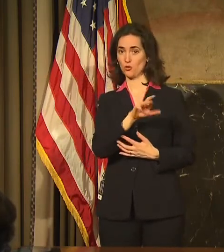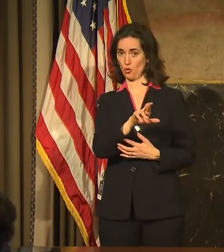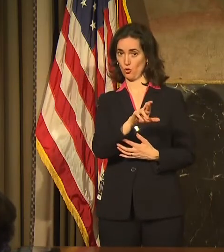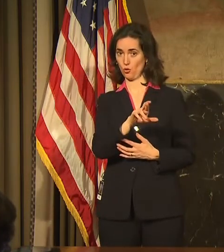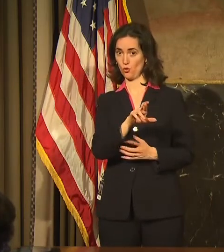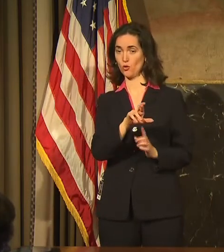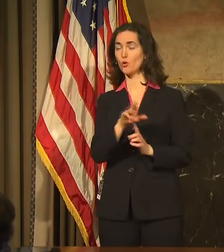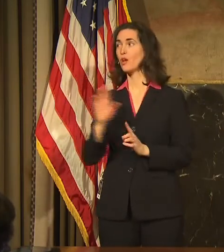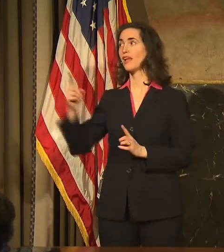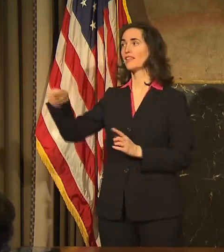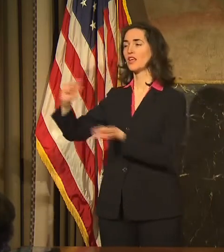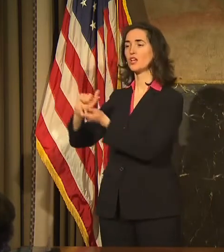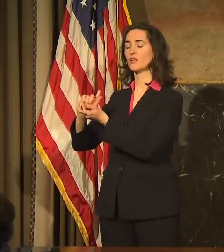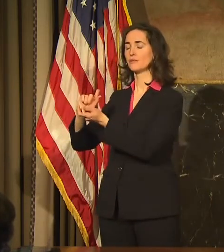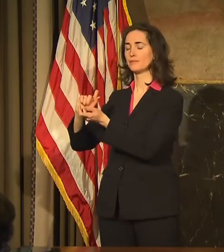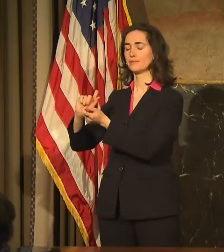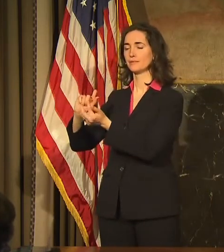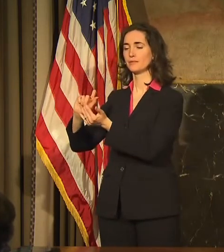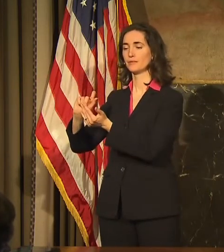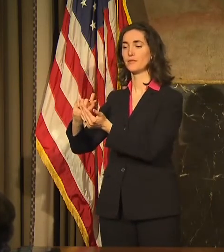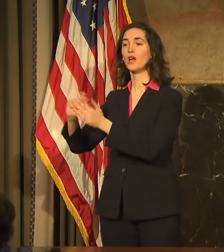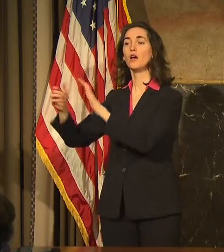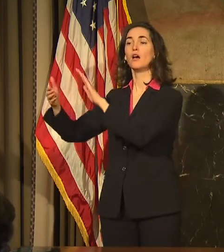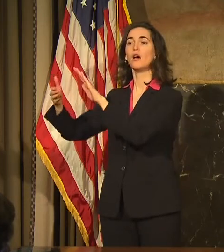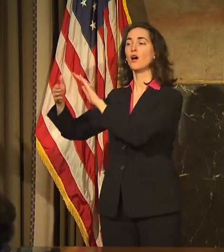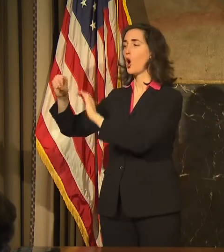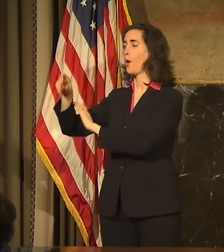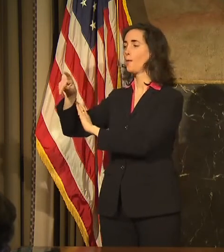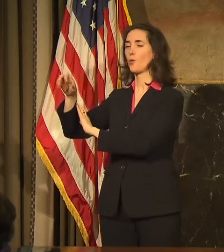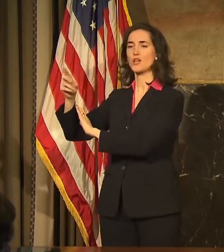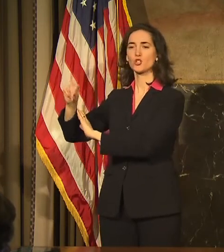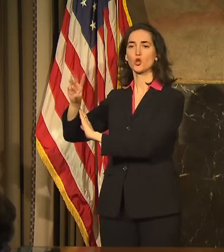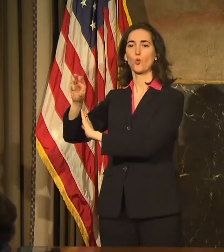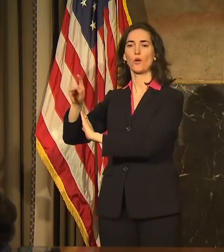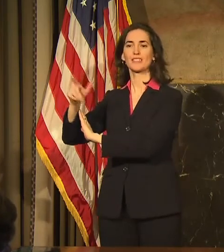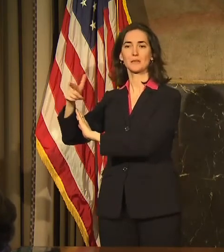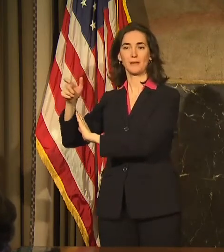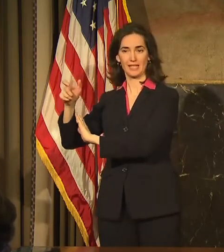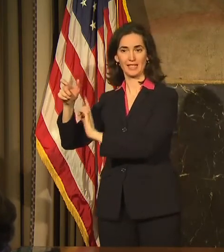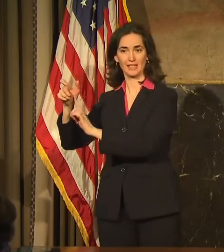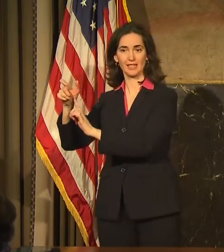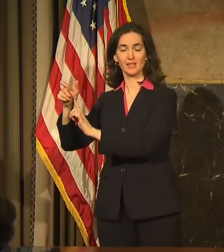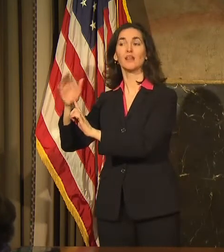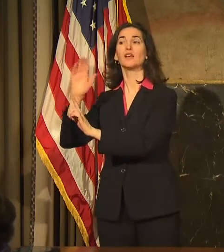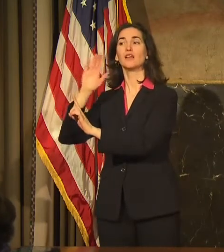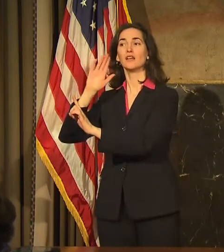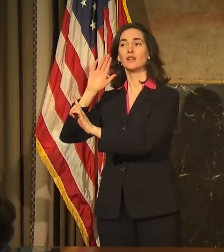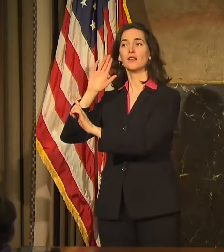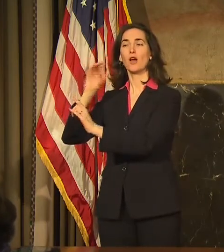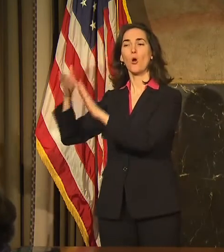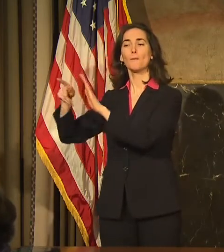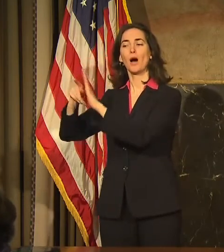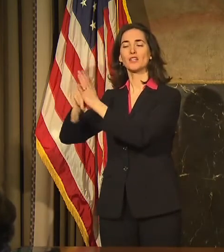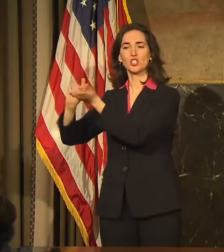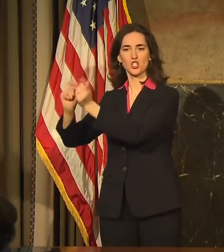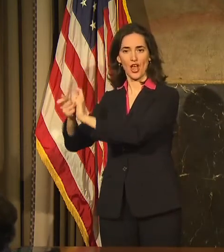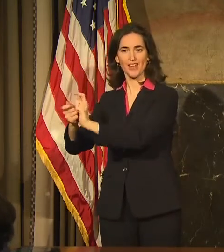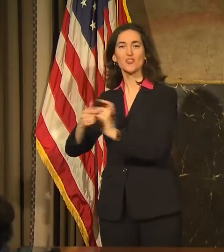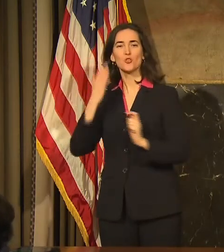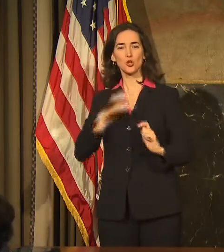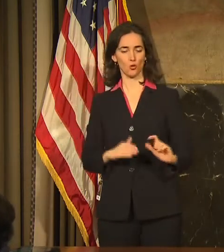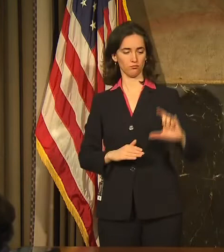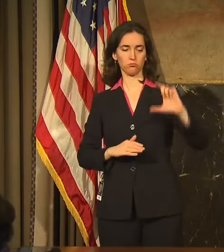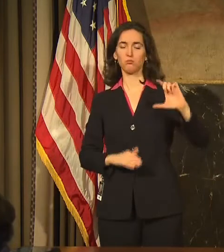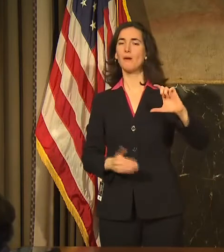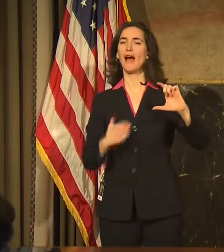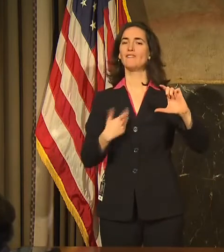is a policy change by Operation Warp Speed, will be counted as 6 doses a vial. So we've